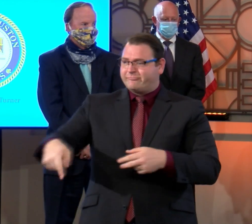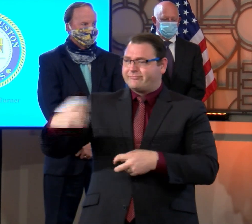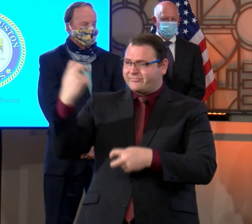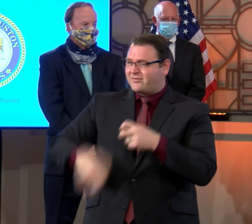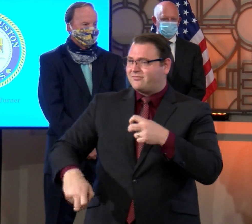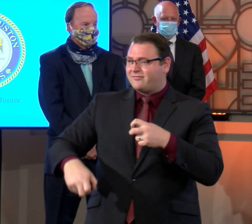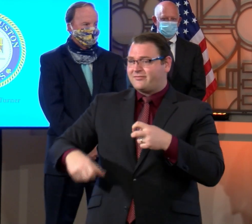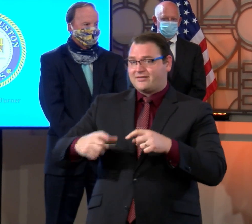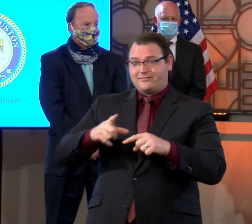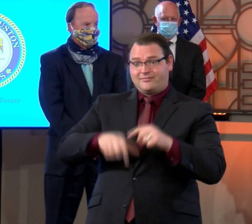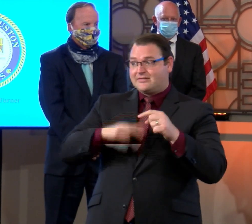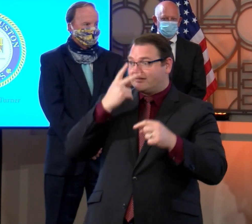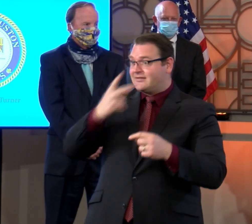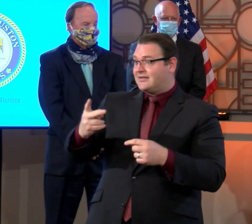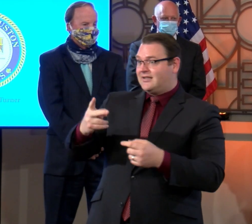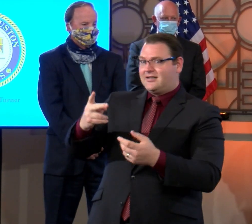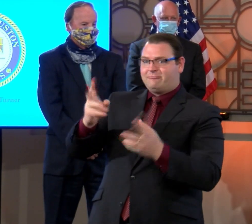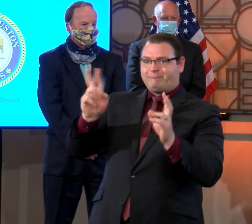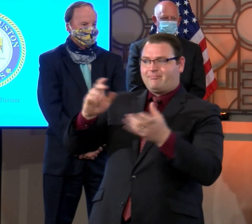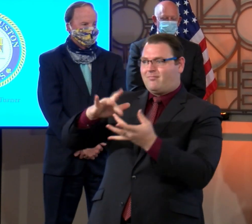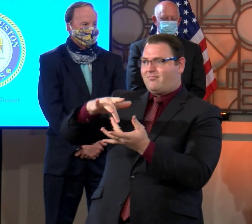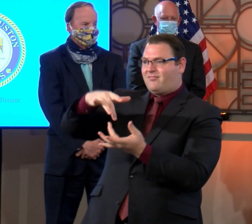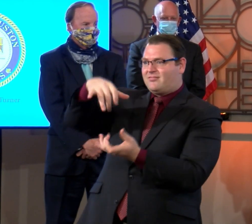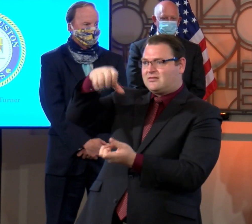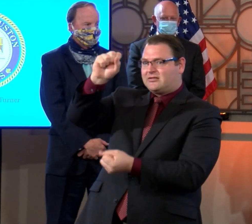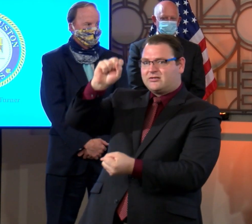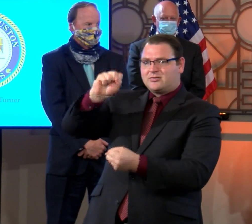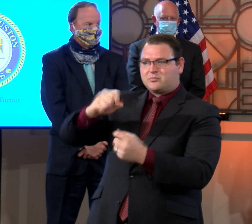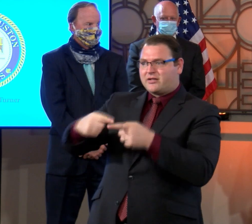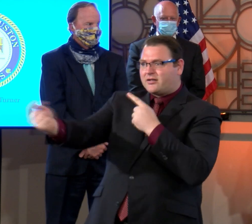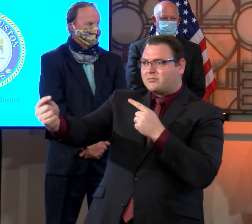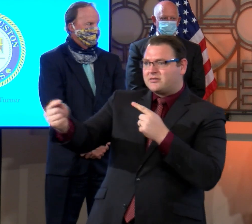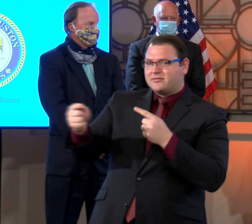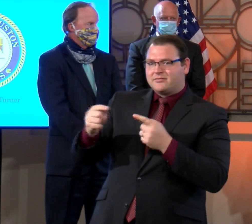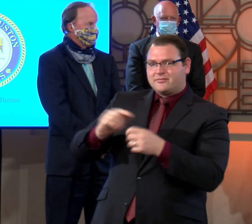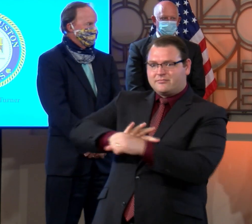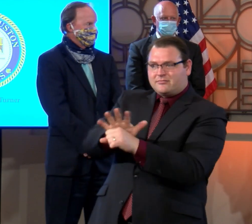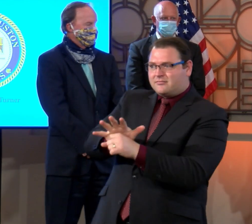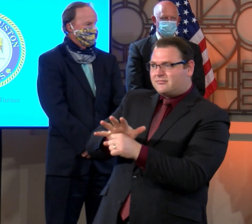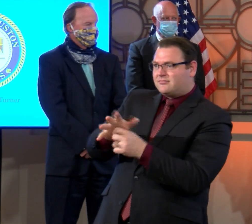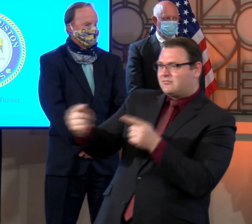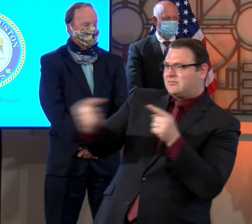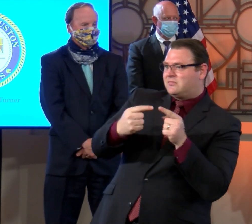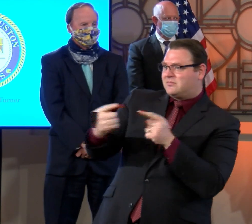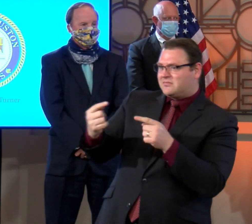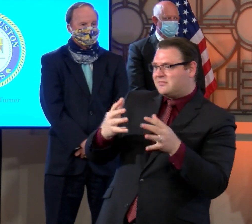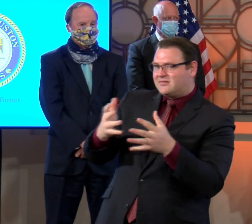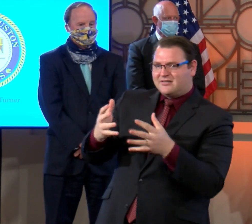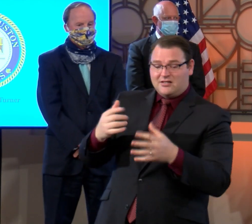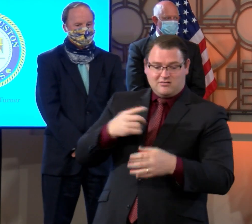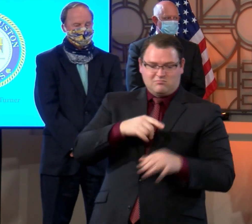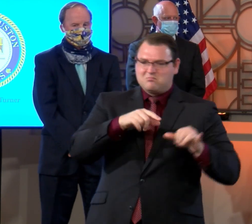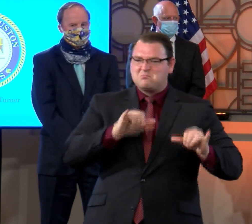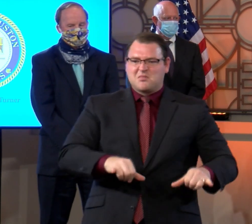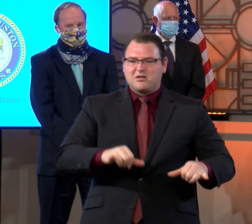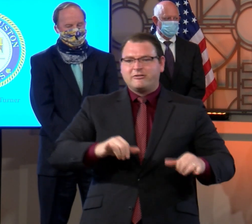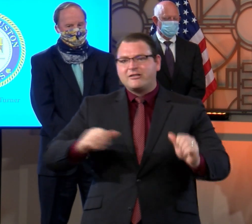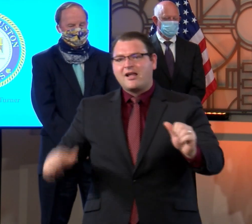invisible enemy, they're out doing their jobs. They're chasing bad guys. They're making arrests. Felony and misdemeanor arrests are